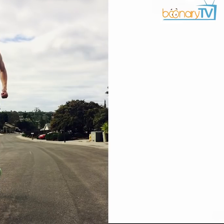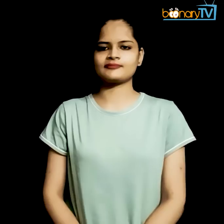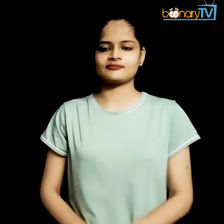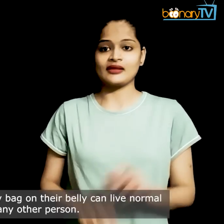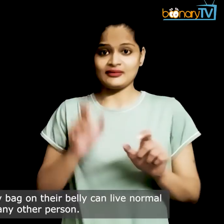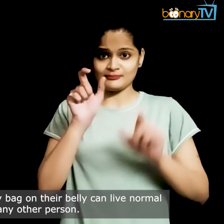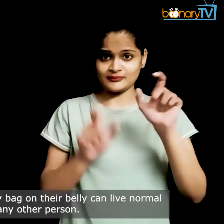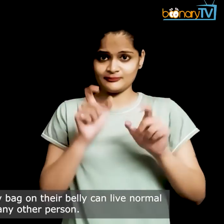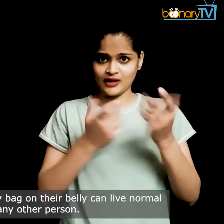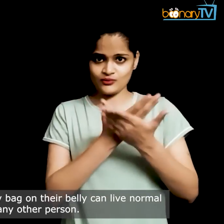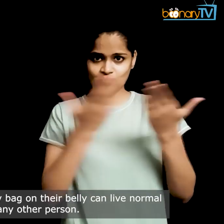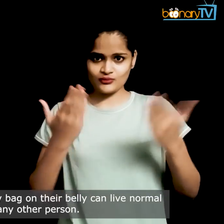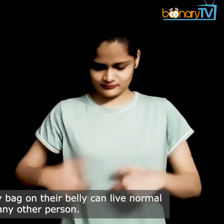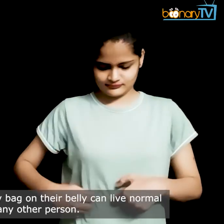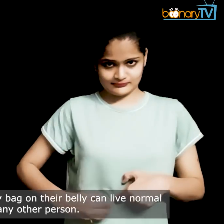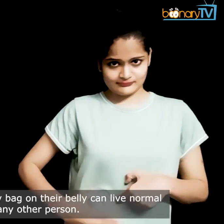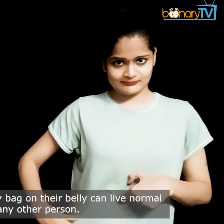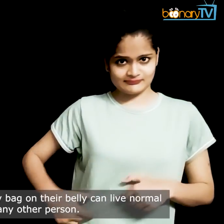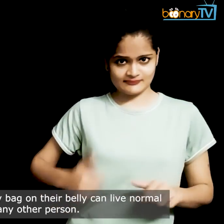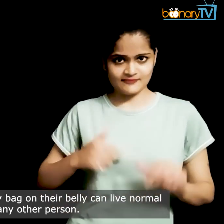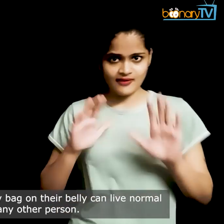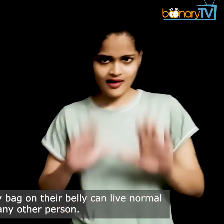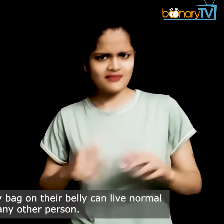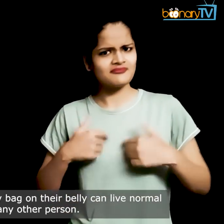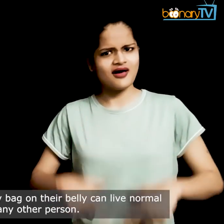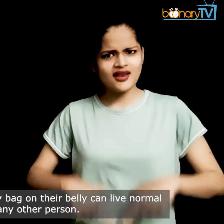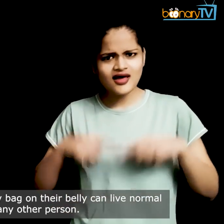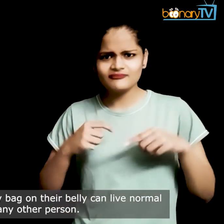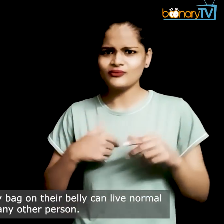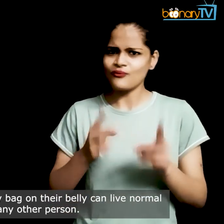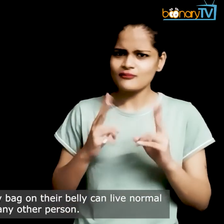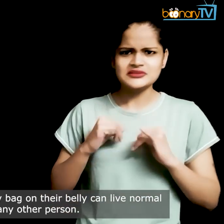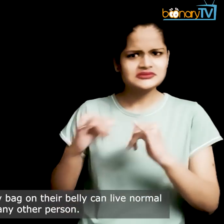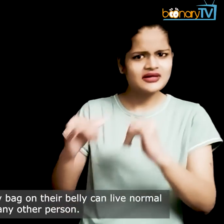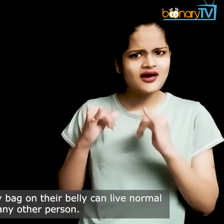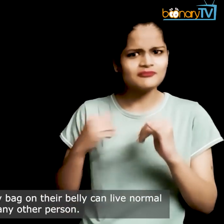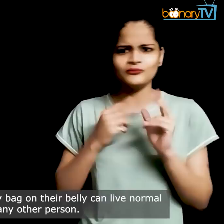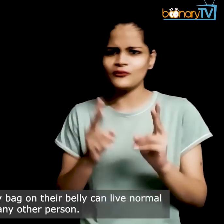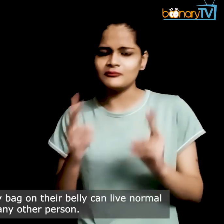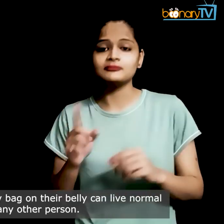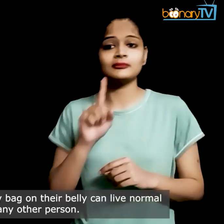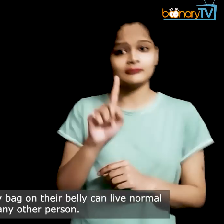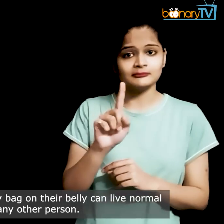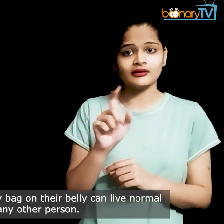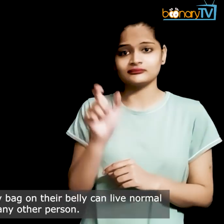people who have an ostomy bag on their belly can live normal lives like any other person